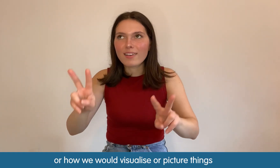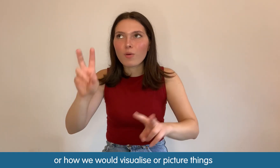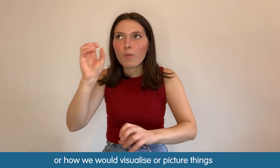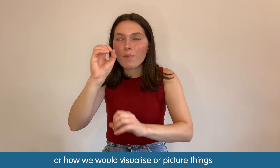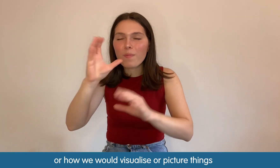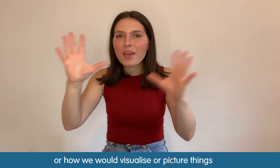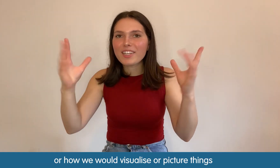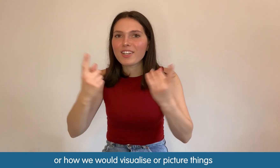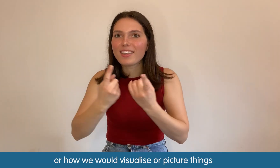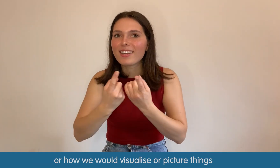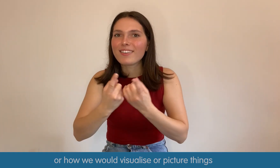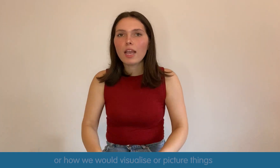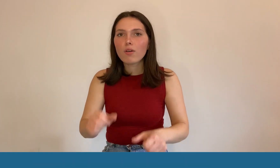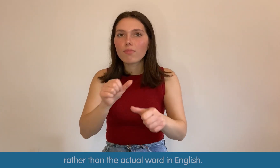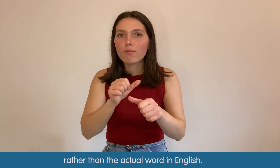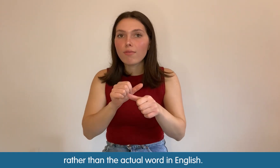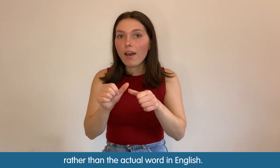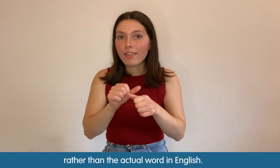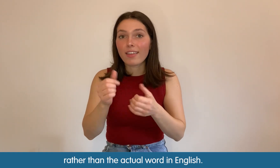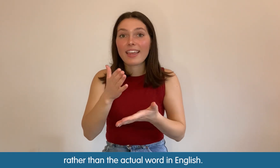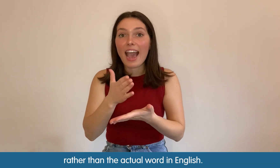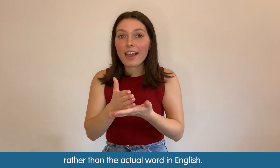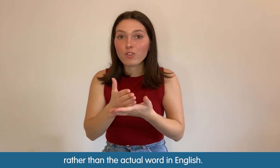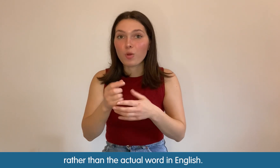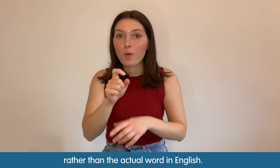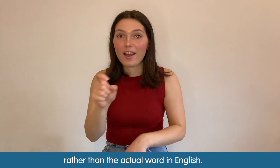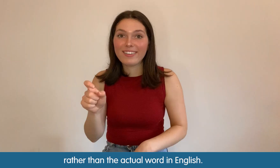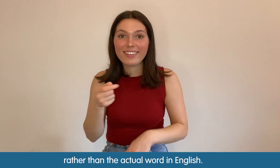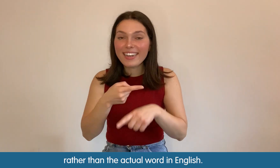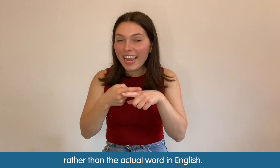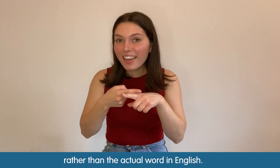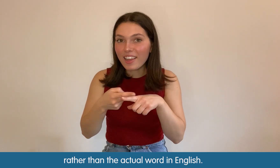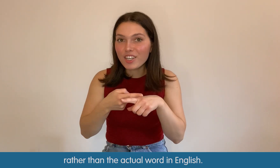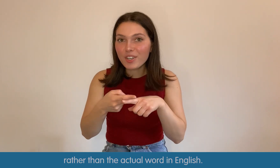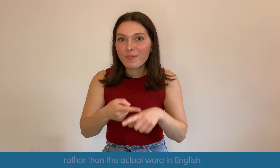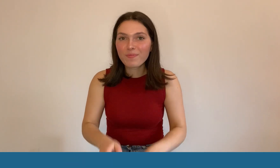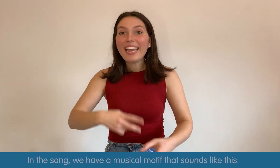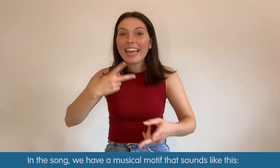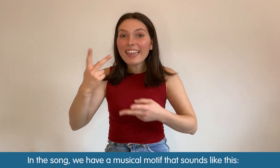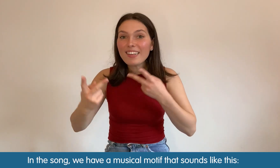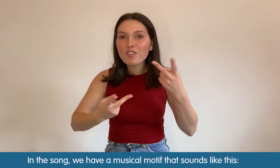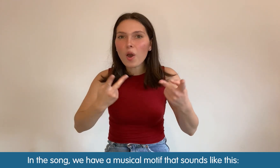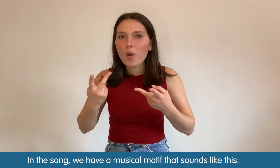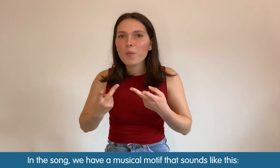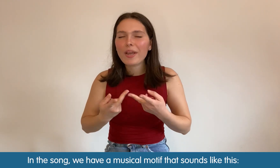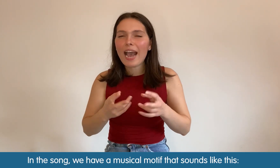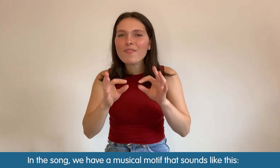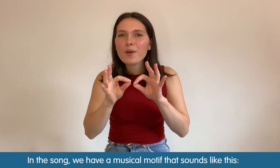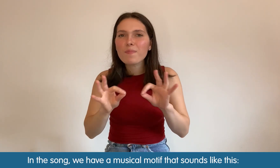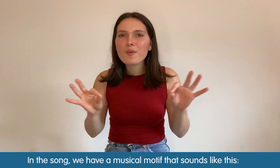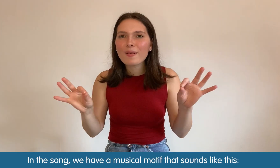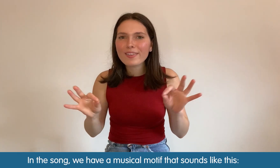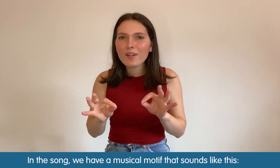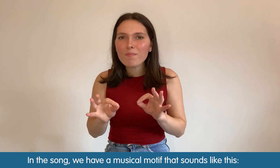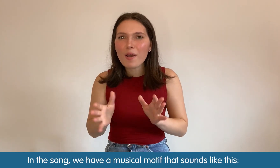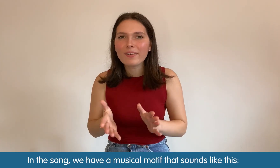or picture things rather than the actual word in English. In this song, we have a musical motif